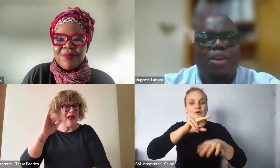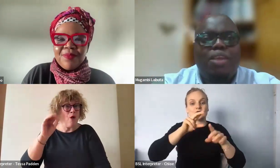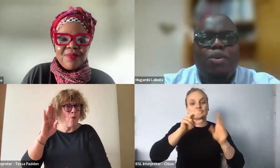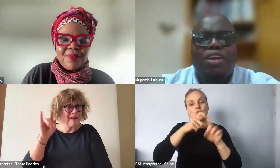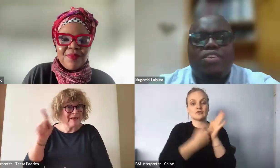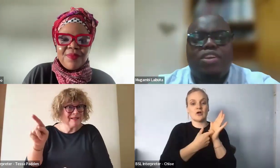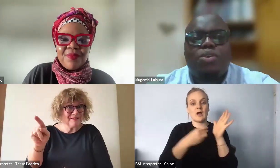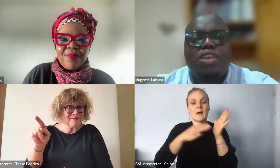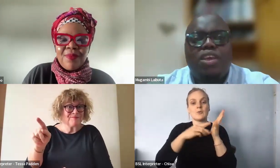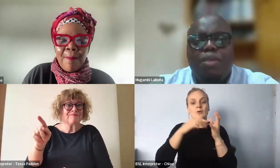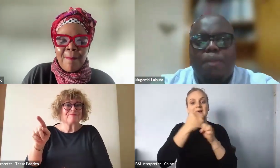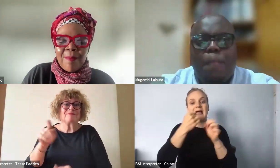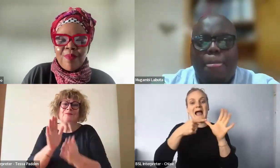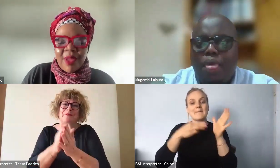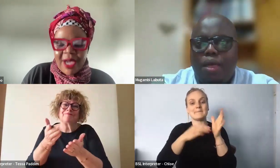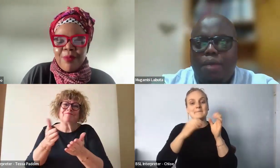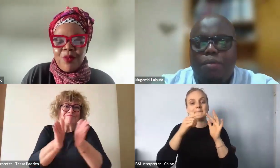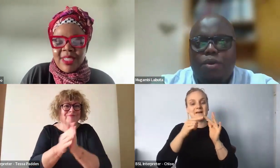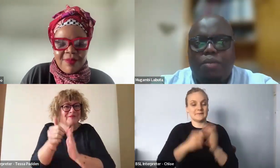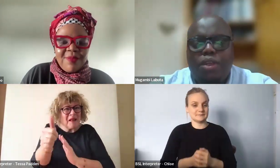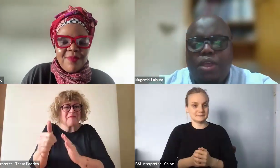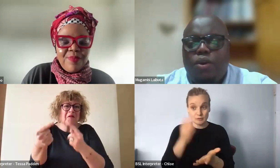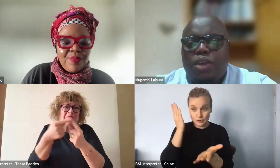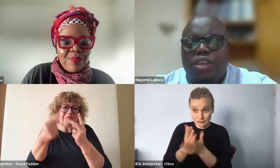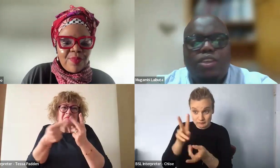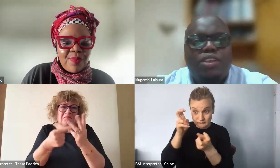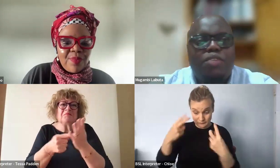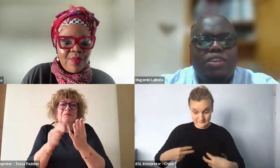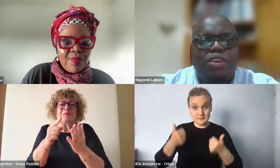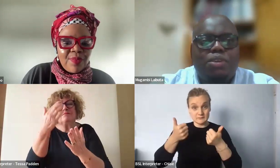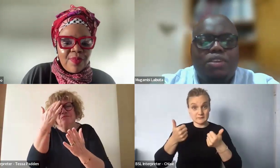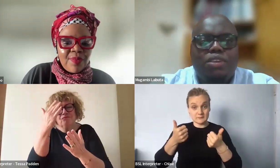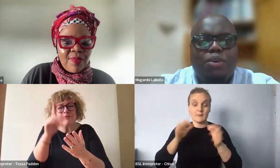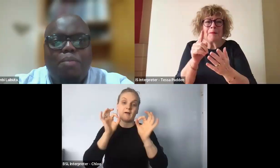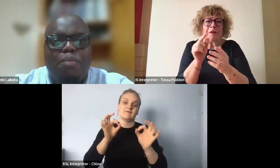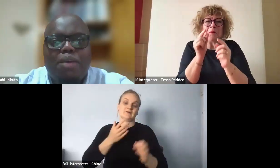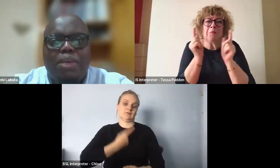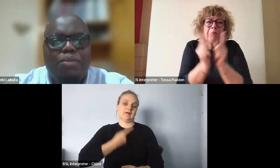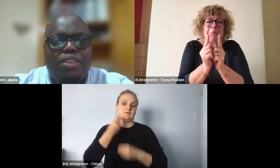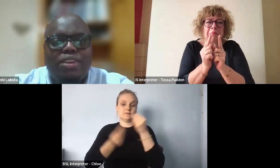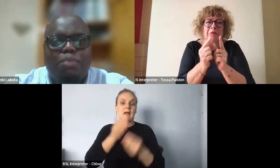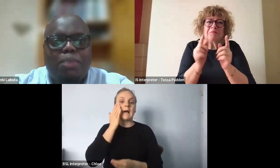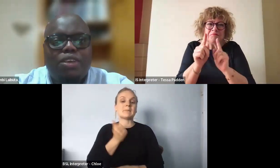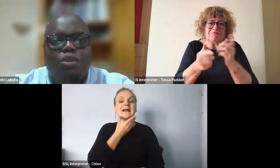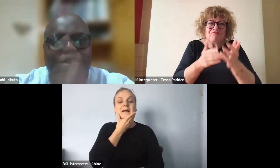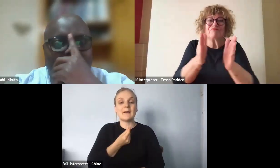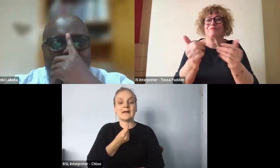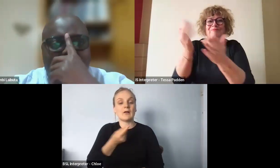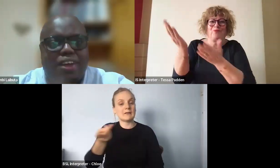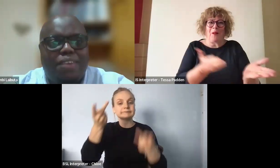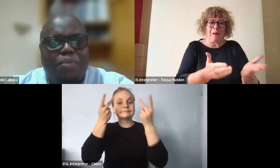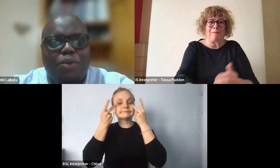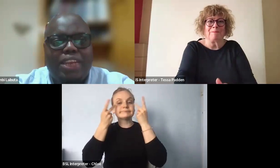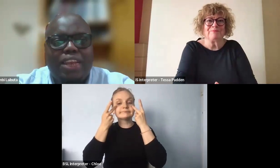thank you, Malebo. I trust you can hear me. Yeah. Okay, so self-description. So black male with spectacles,